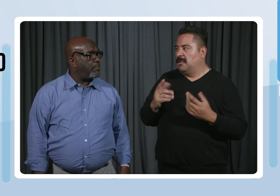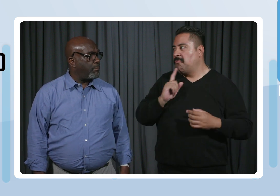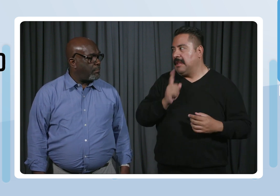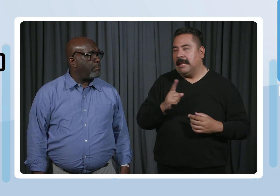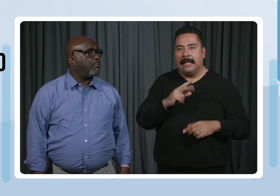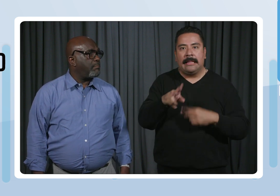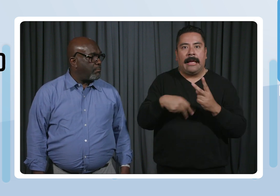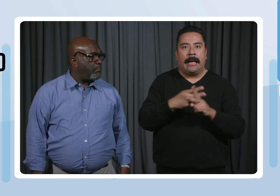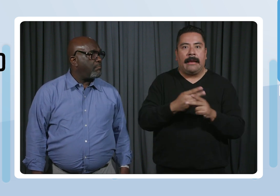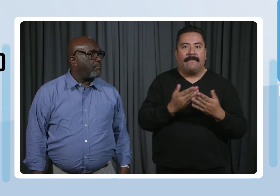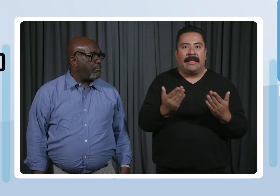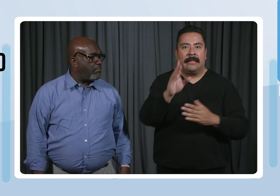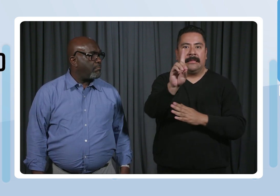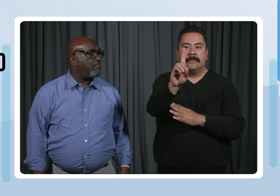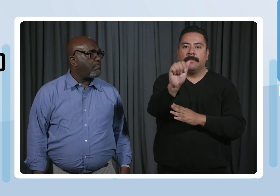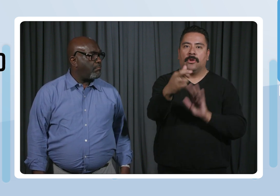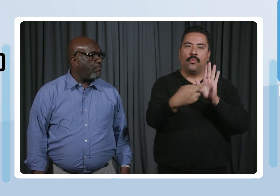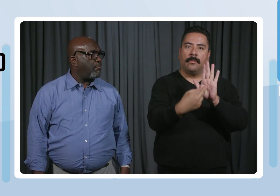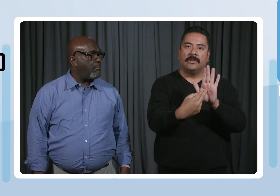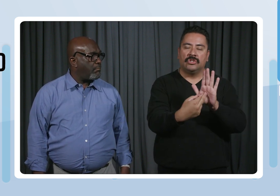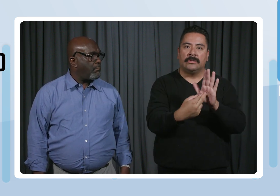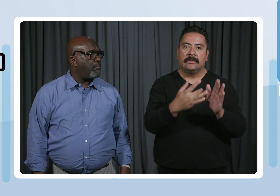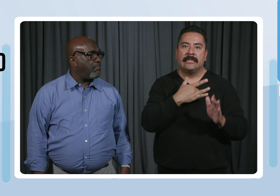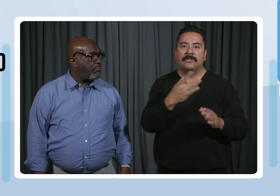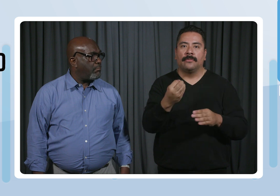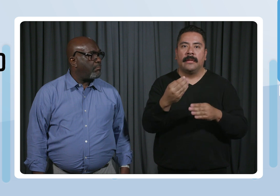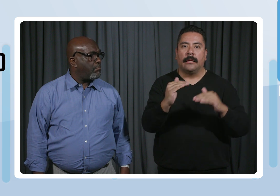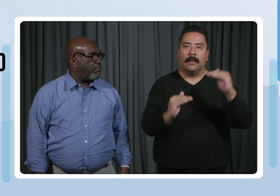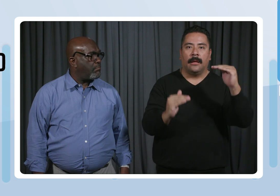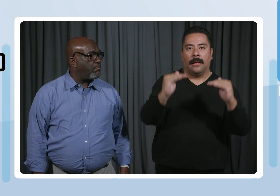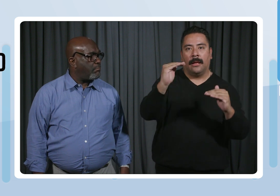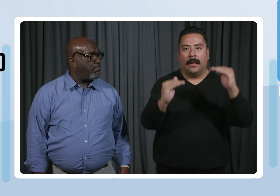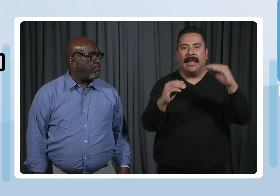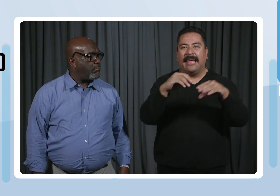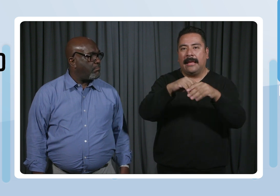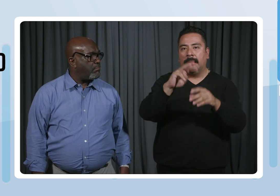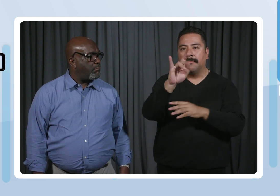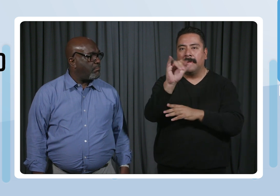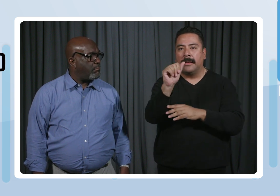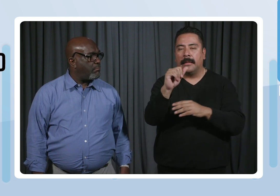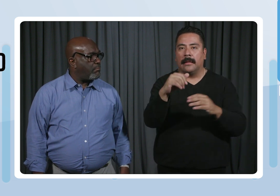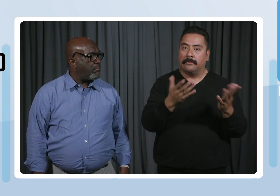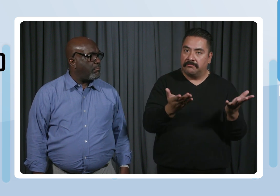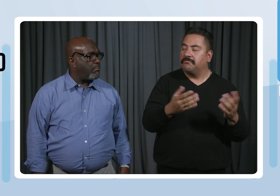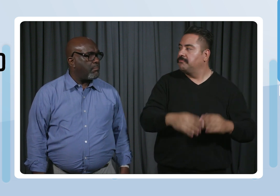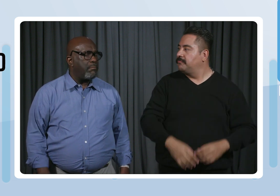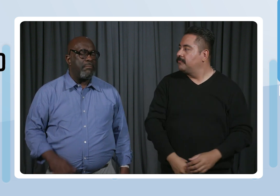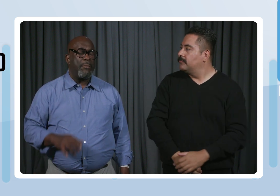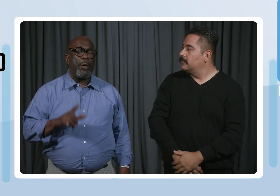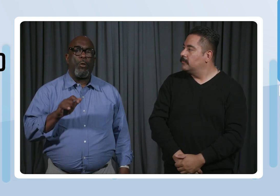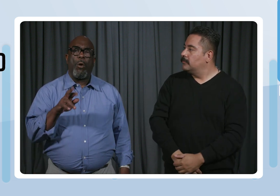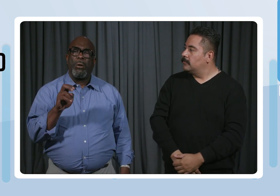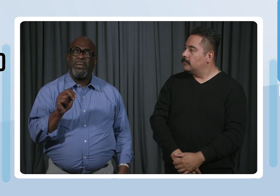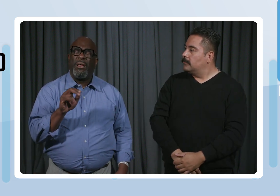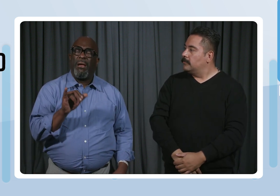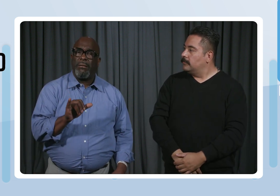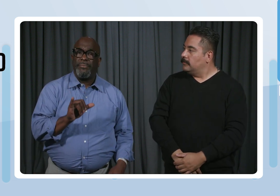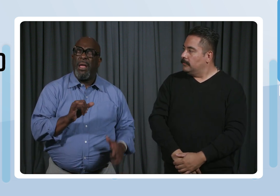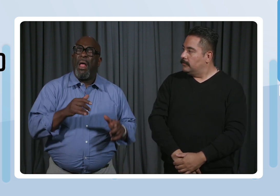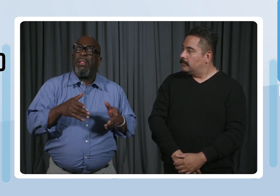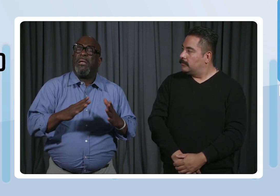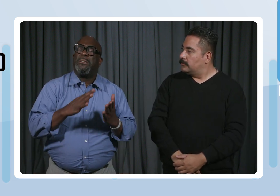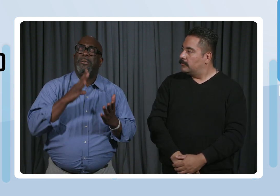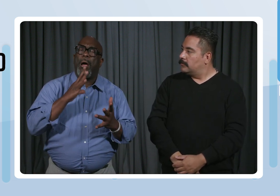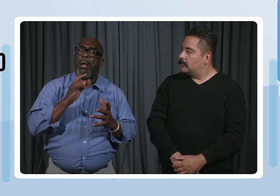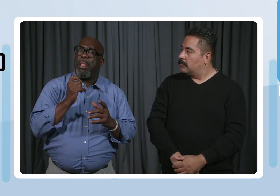thing where disability representation tends to hang in the balance in the media. Yeah. Let's talk a little bit about your book,